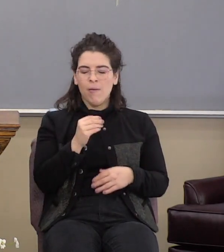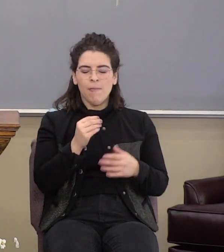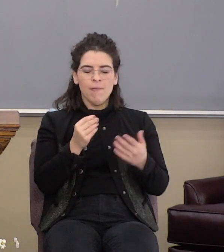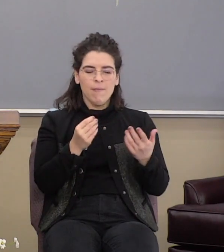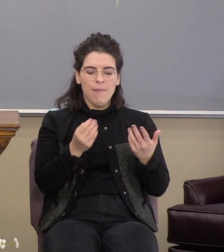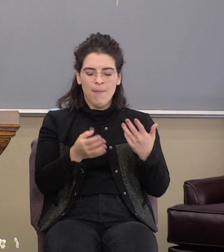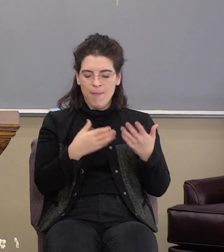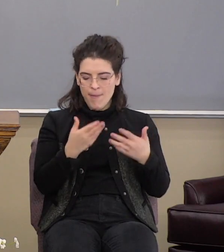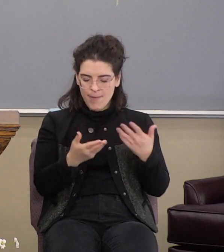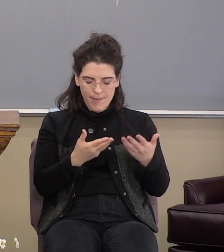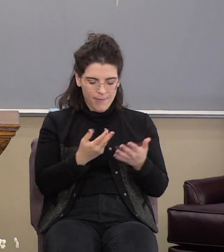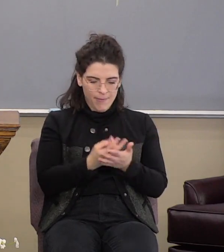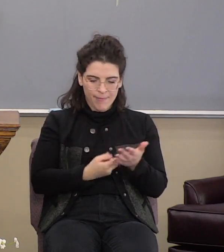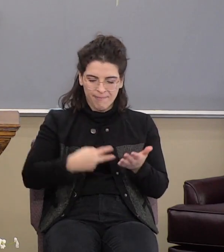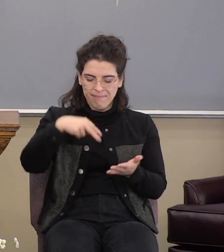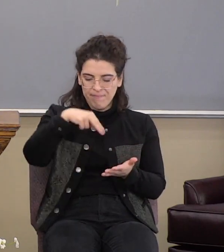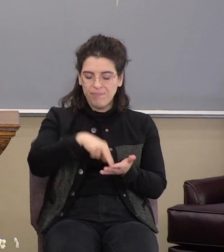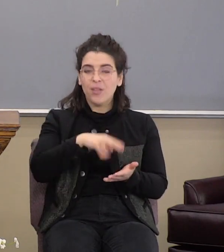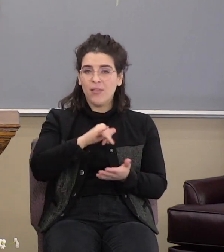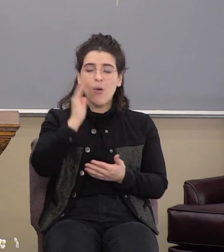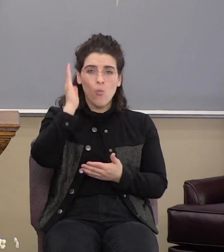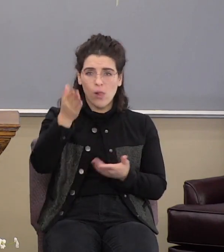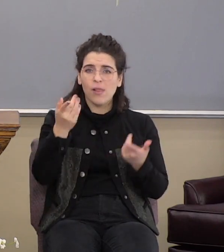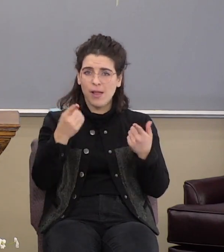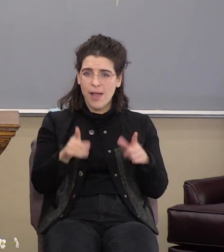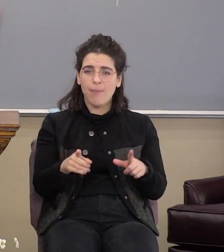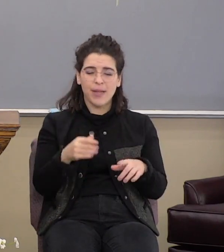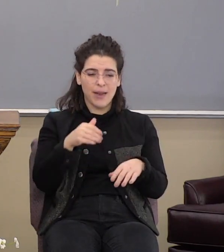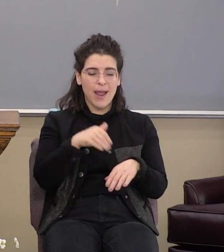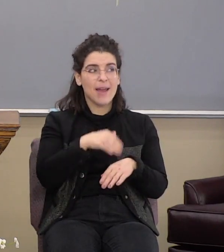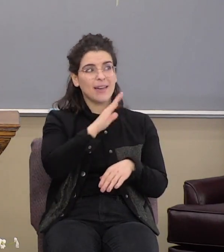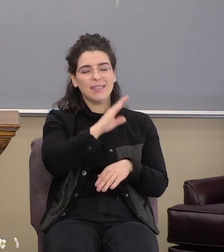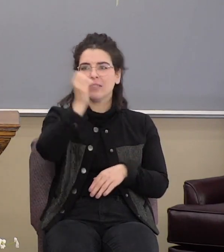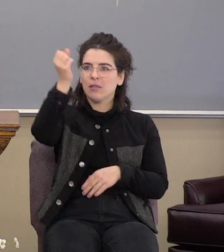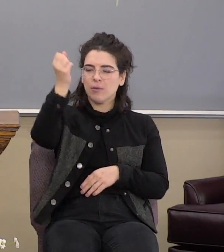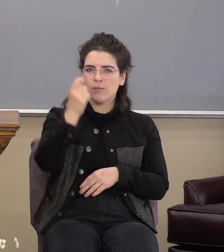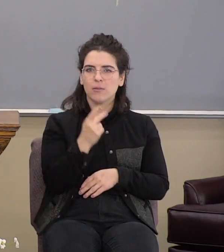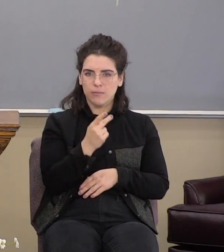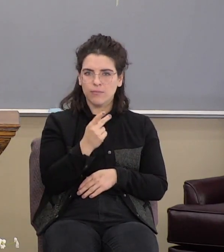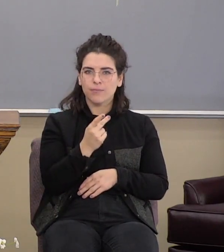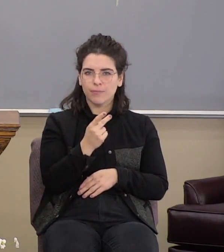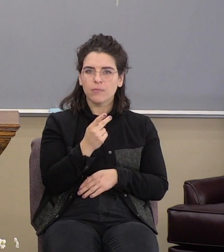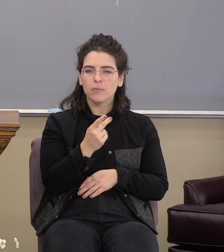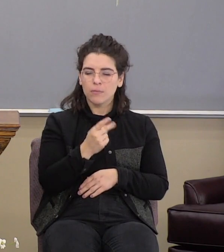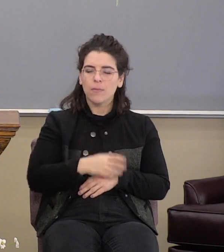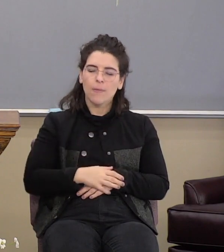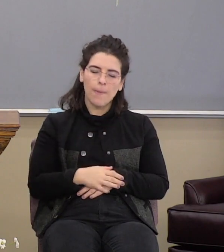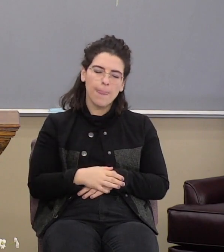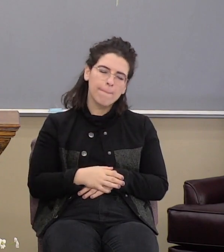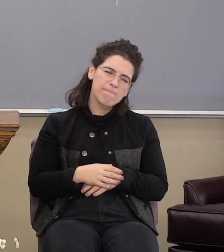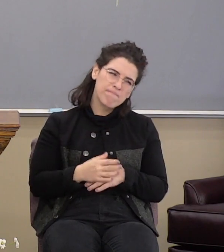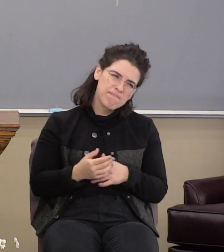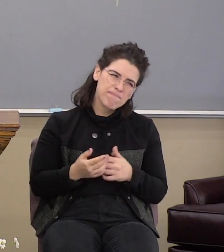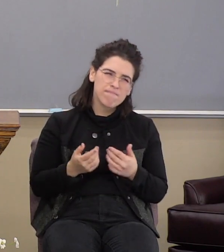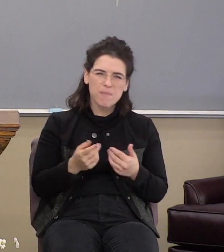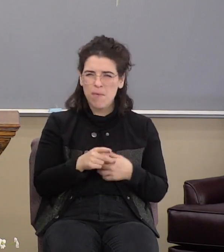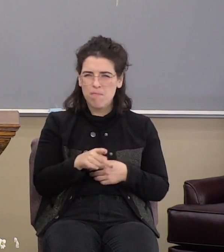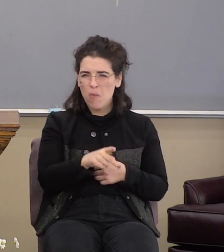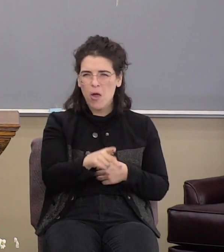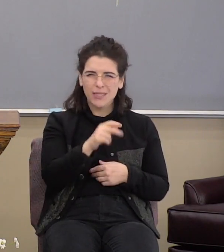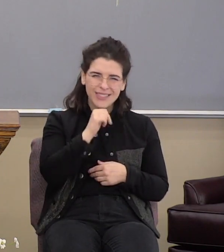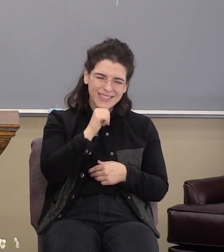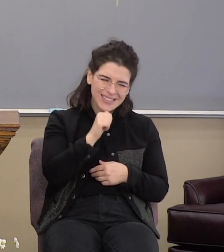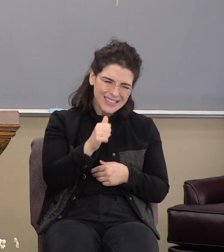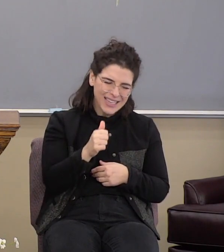the resurrection that's going to happen at his coming. And although the Apostle Paul doesn't